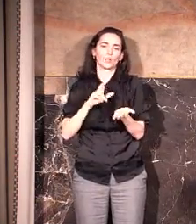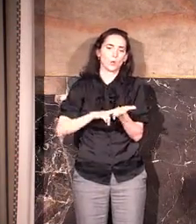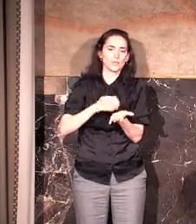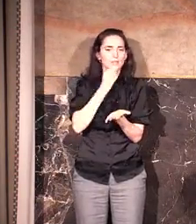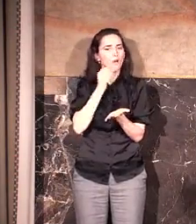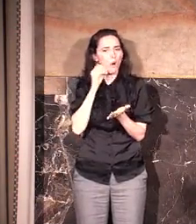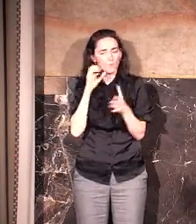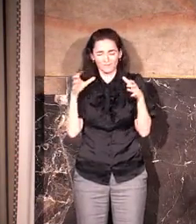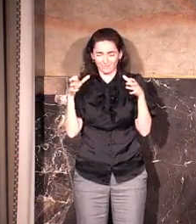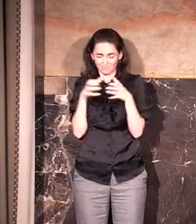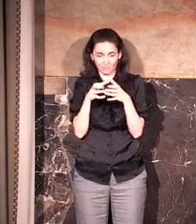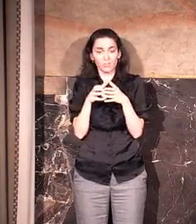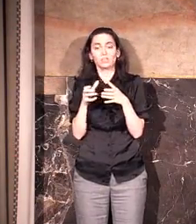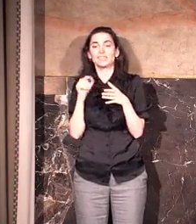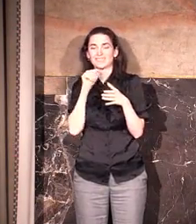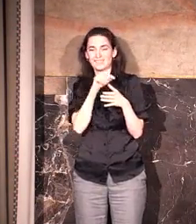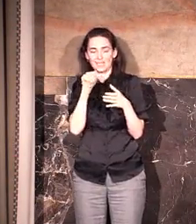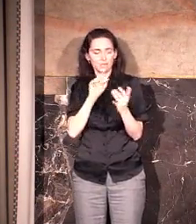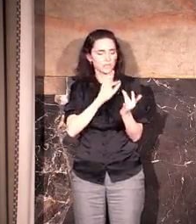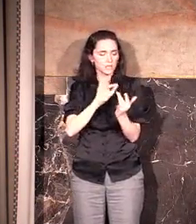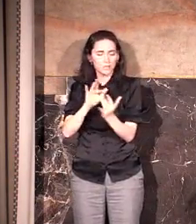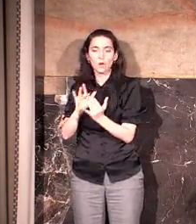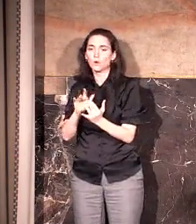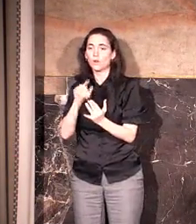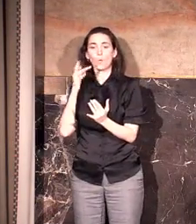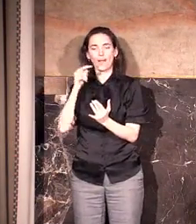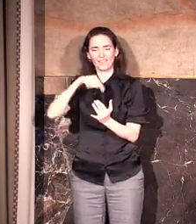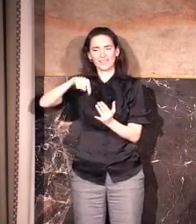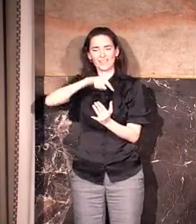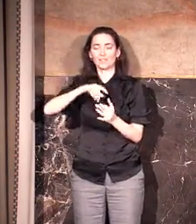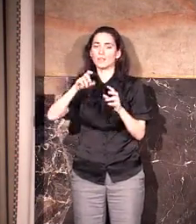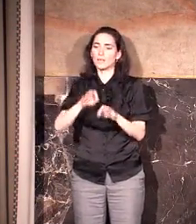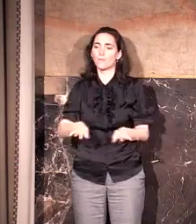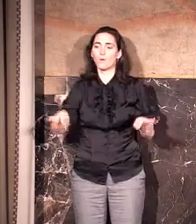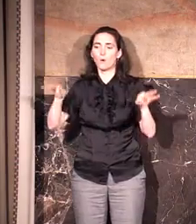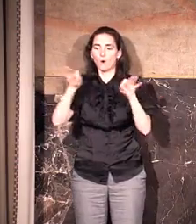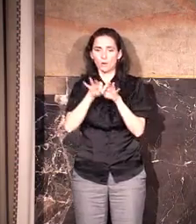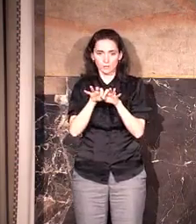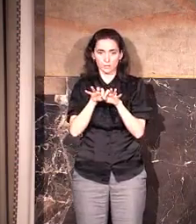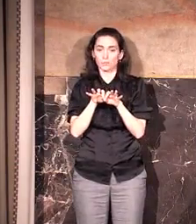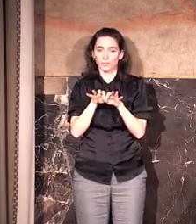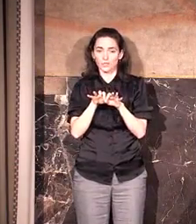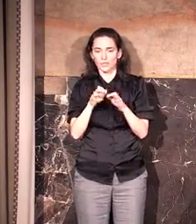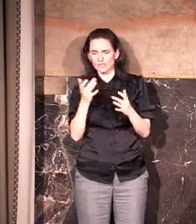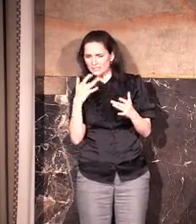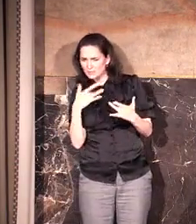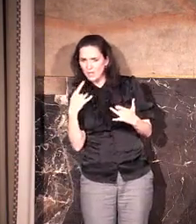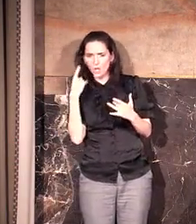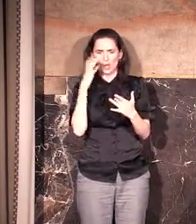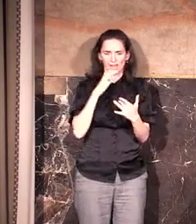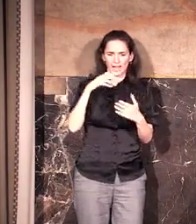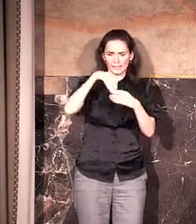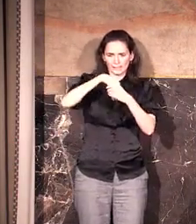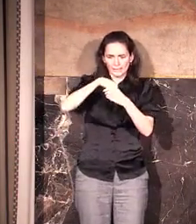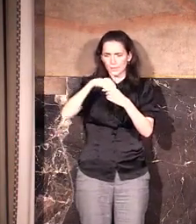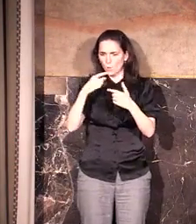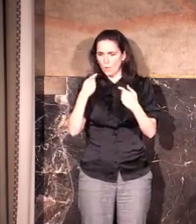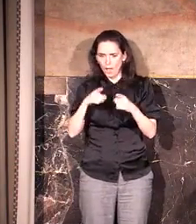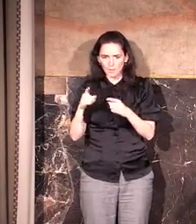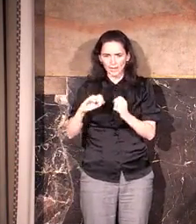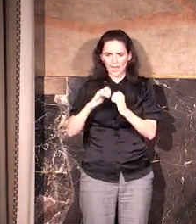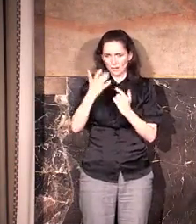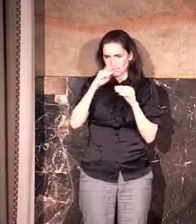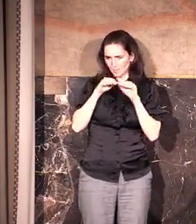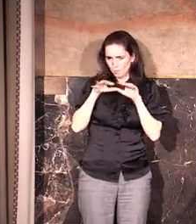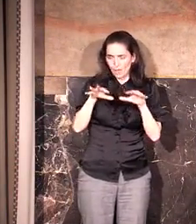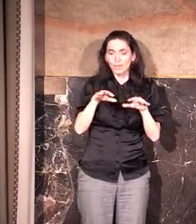so that where there's a real need to dig in and help not only understand what's going on in that setting with the spread of the virus,